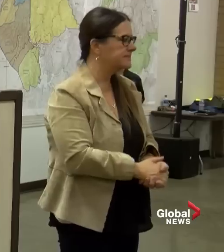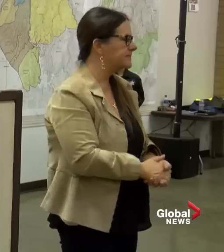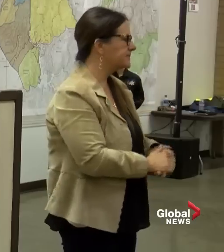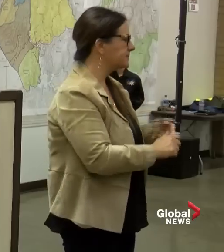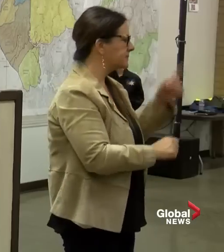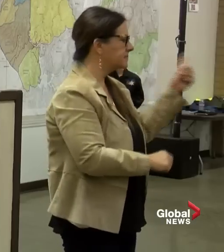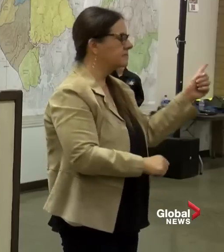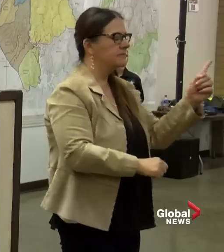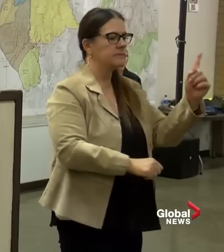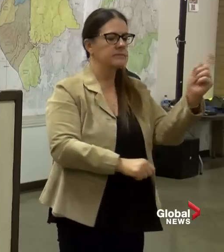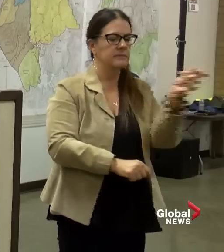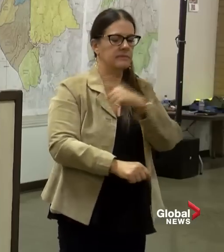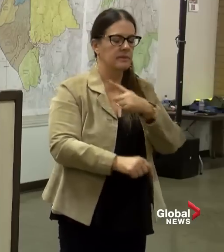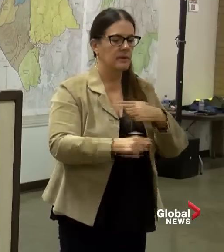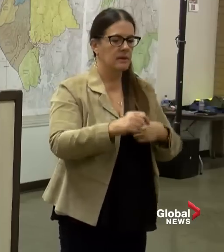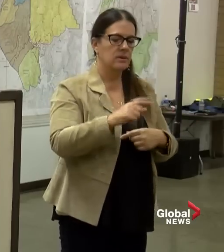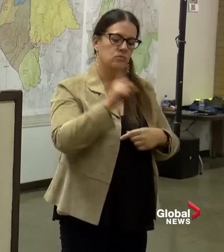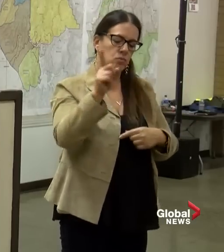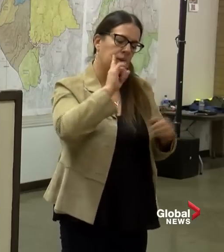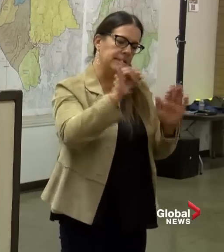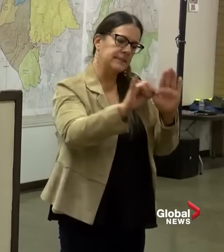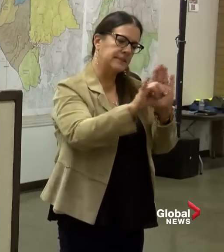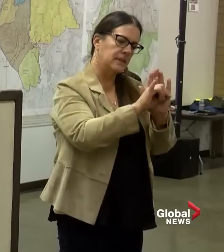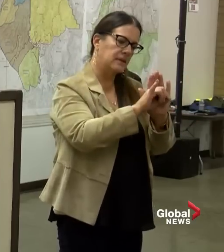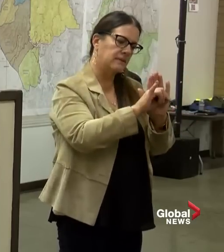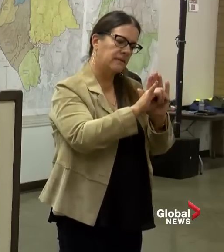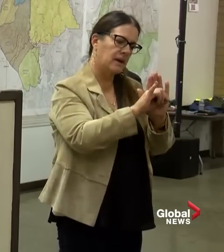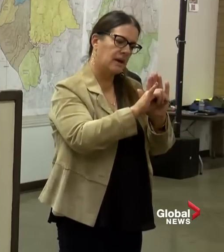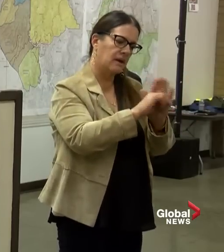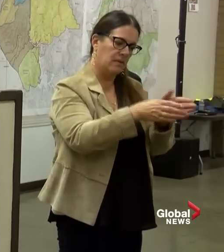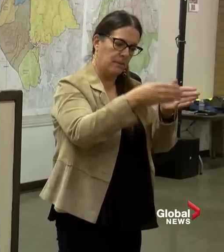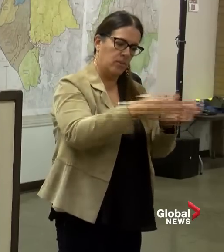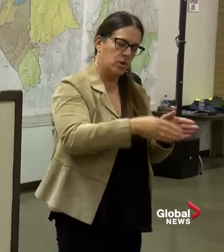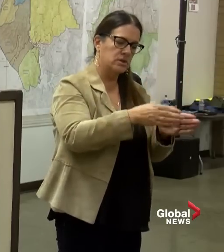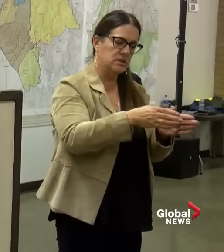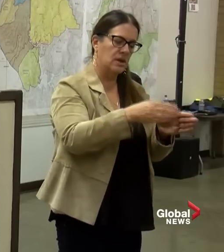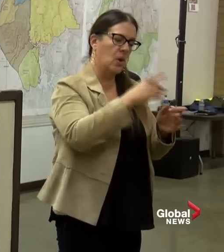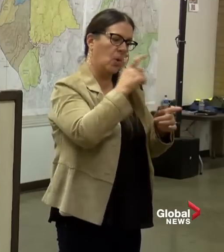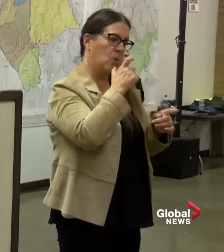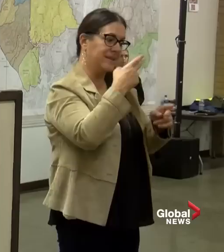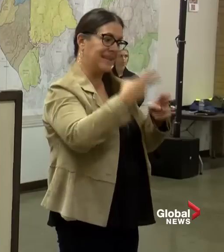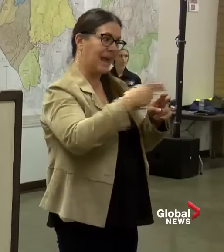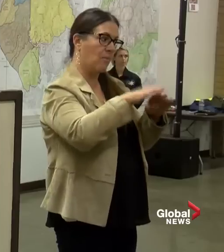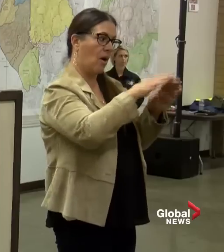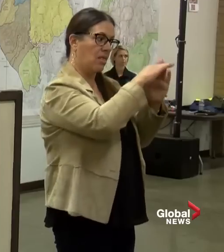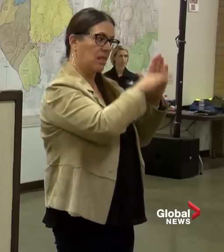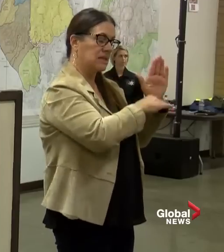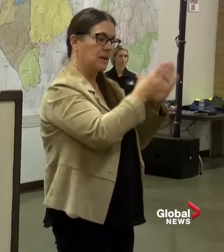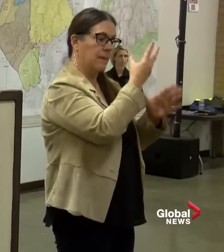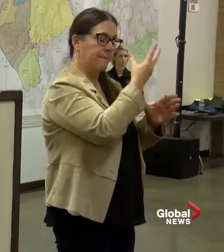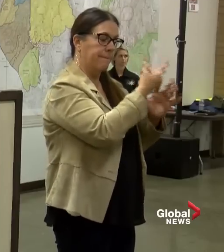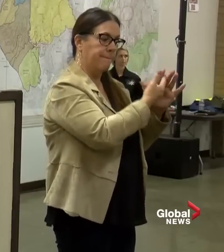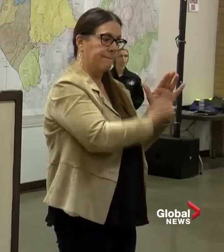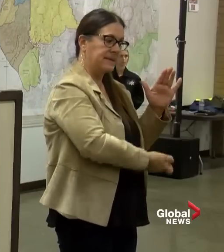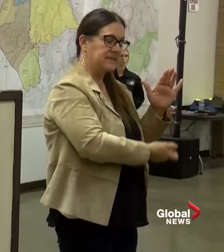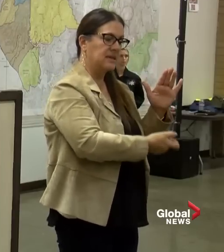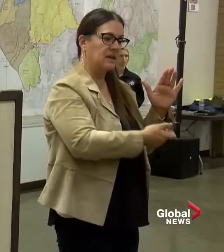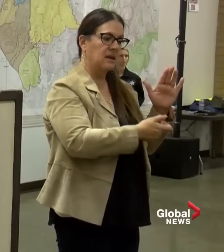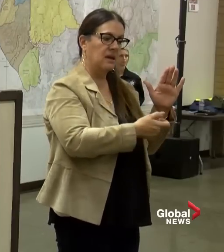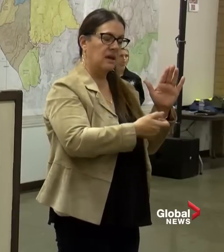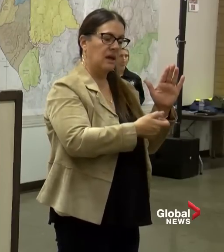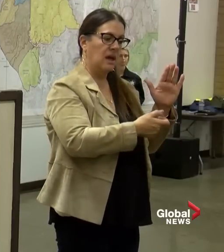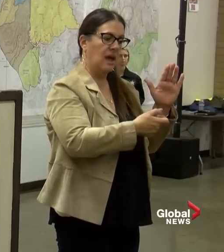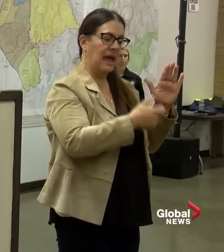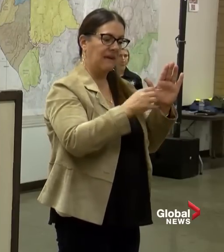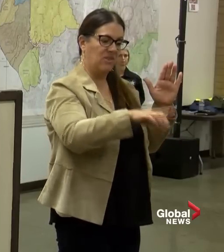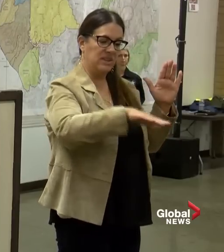If you identify someone as deceased that's on the missing list, even if you haven't publicly stated them, do you take them